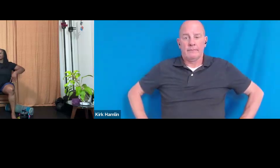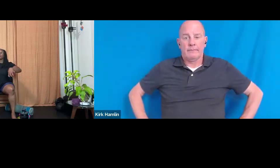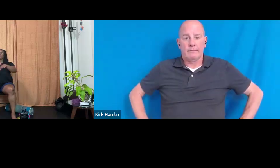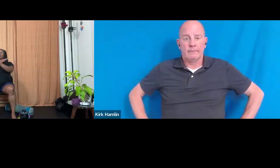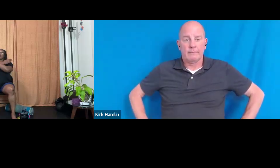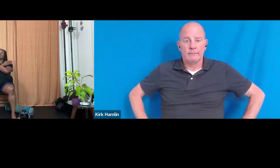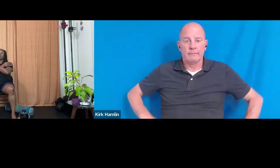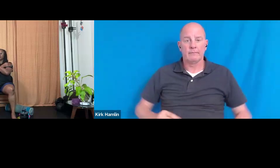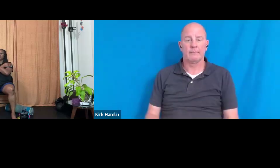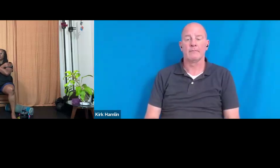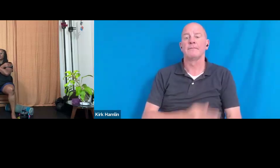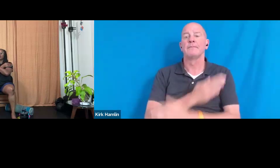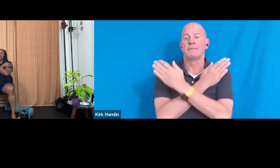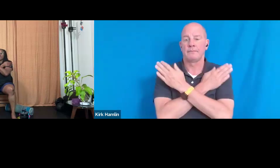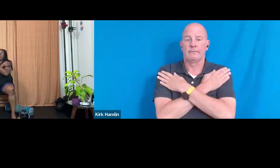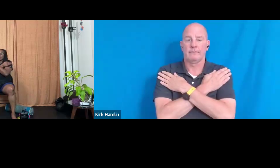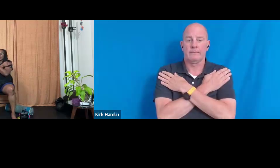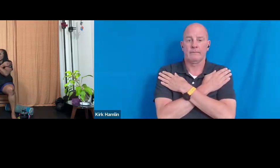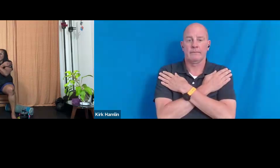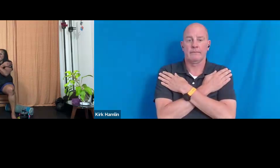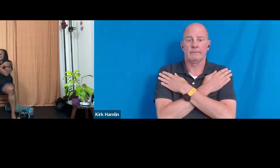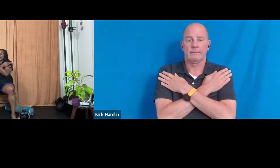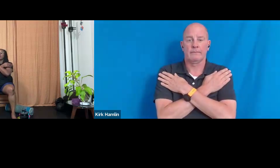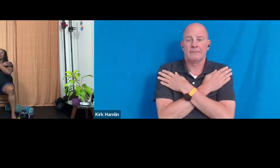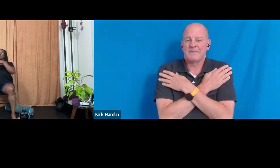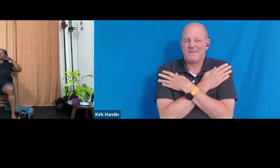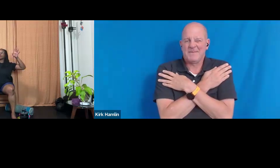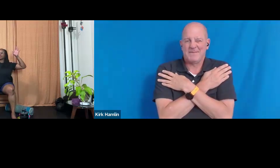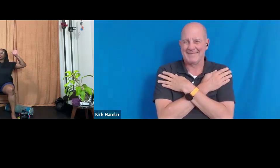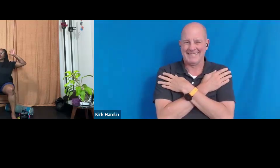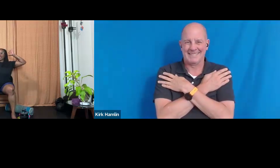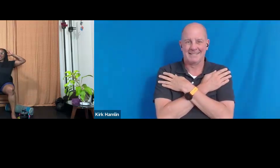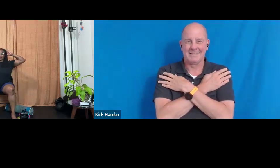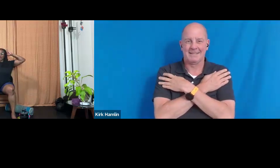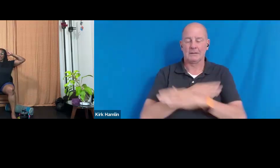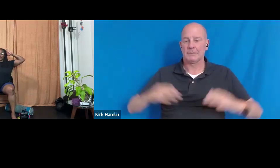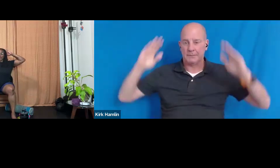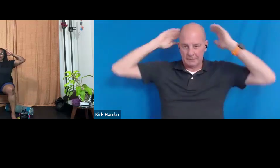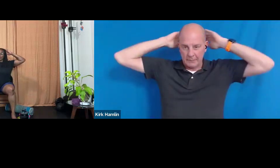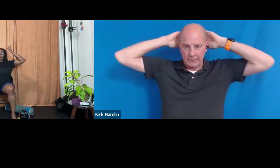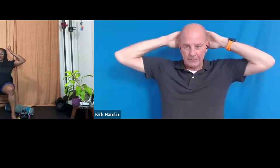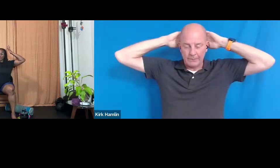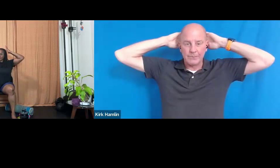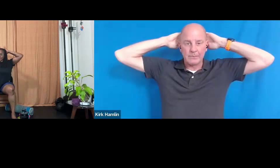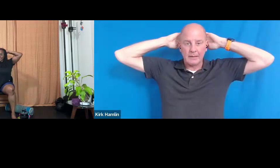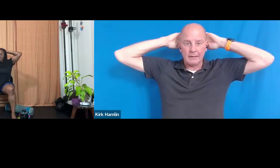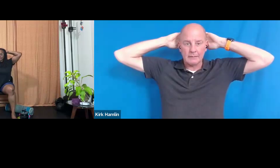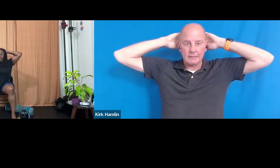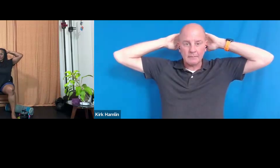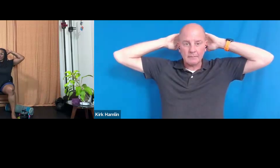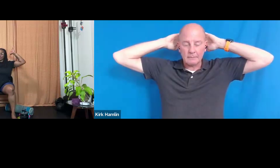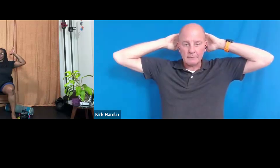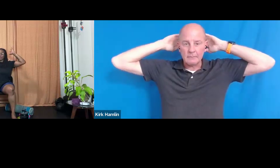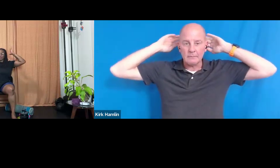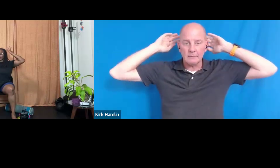hips. You can cross the arms, give yourself a nice little hug, or you can do hands behind your head, whether you interlace